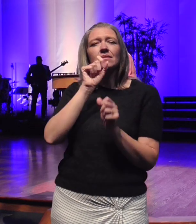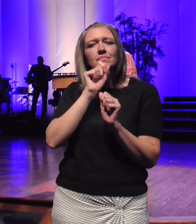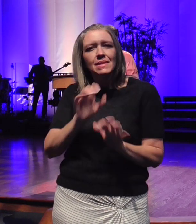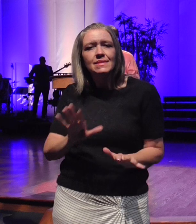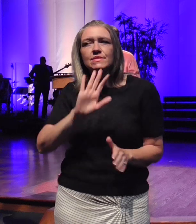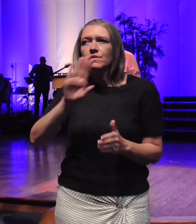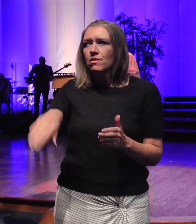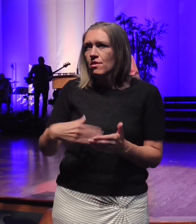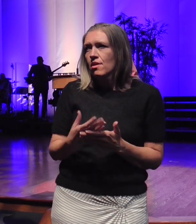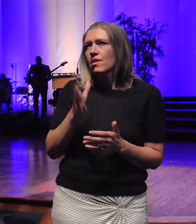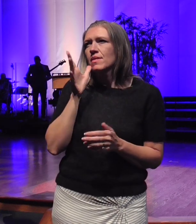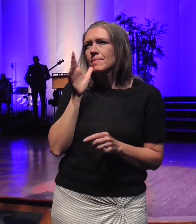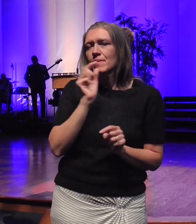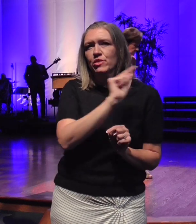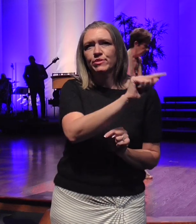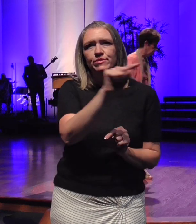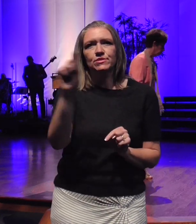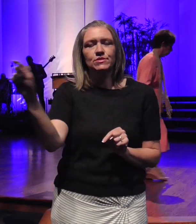mothers.